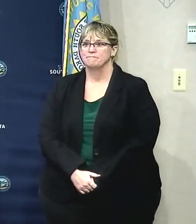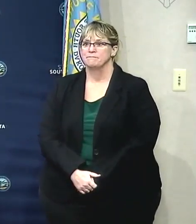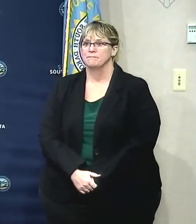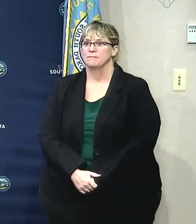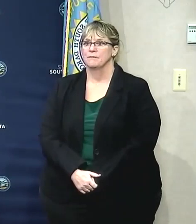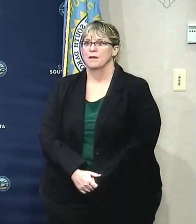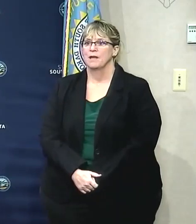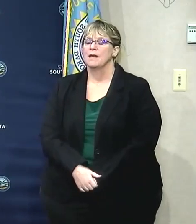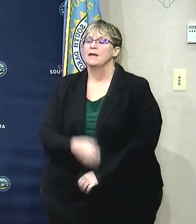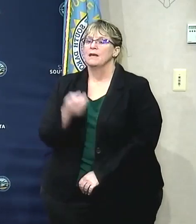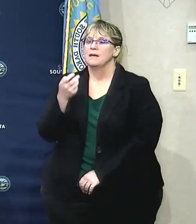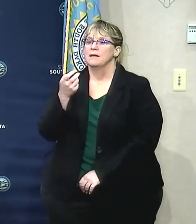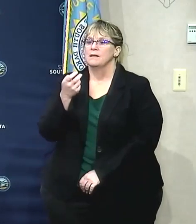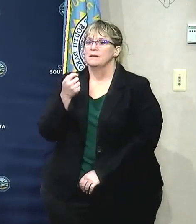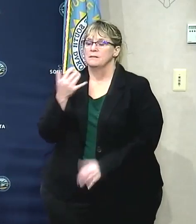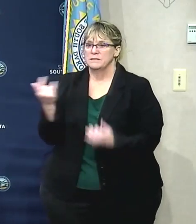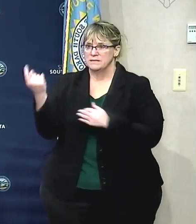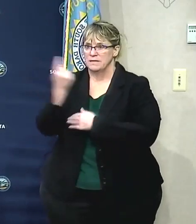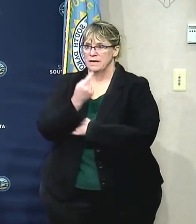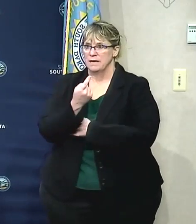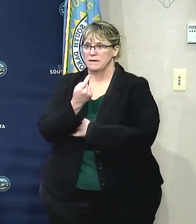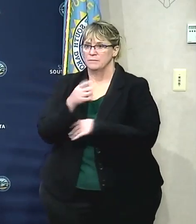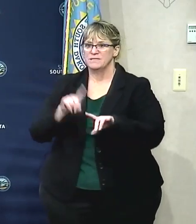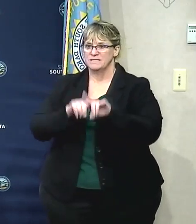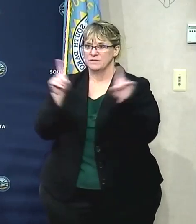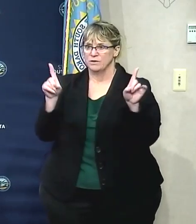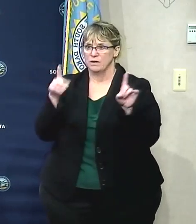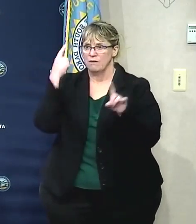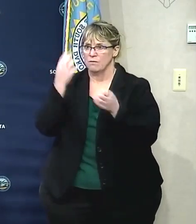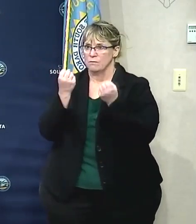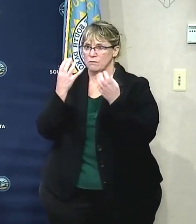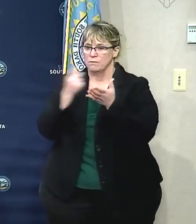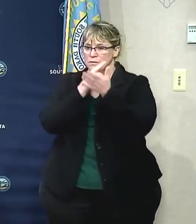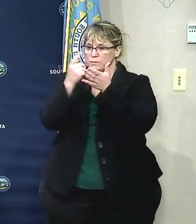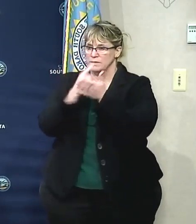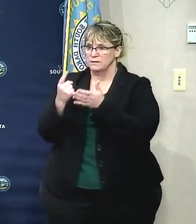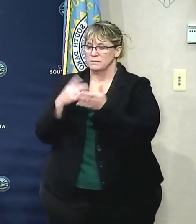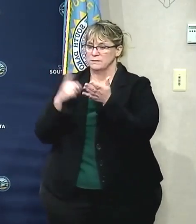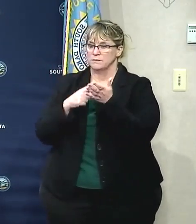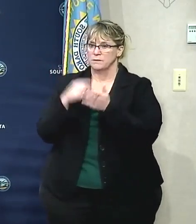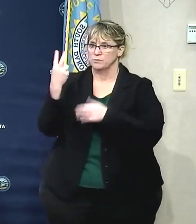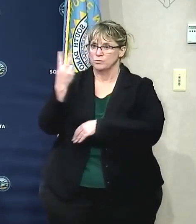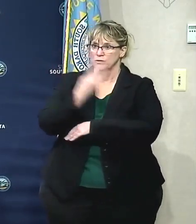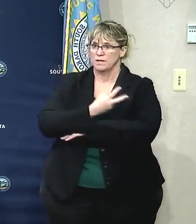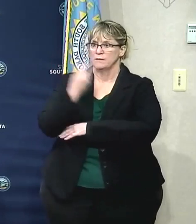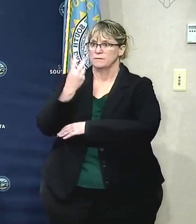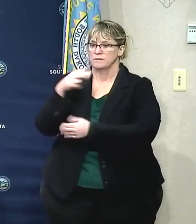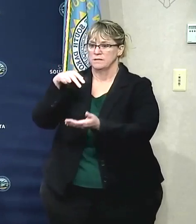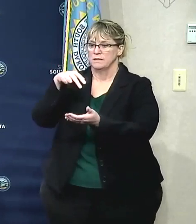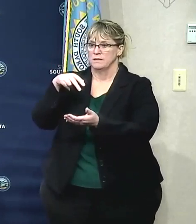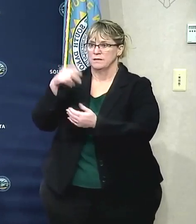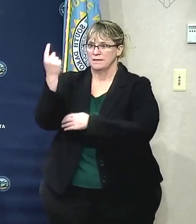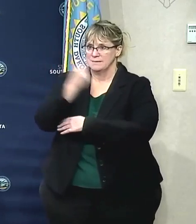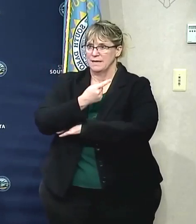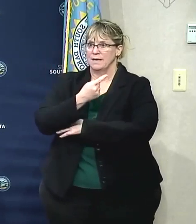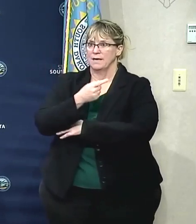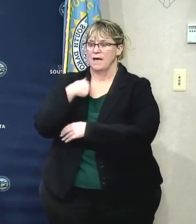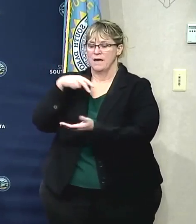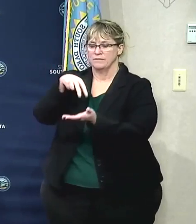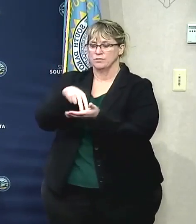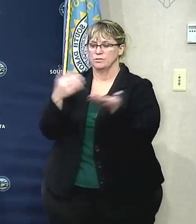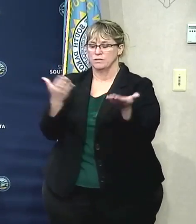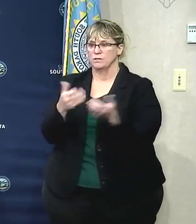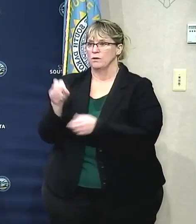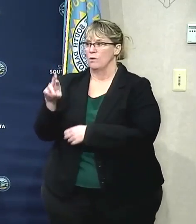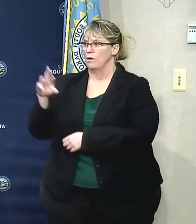I'm going to do things a little differently today. For several weeks, sometimes twice a day, I've stood up here or in Rapid